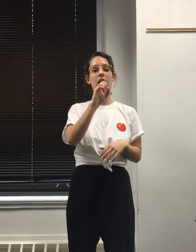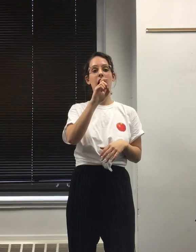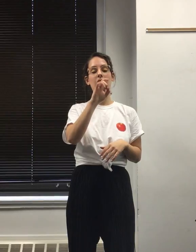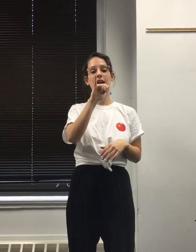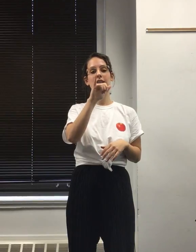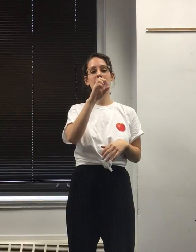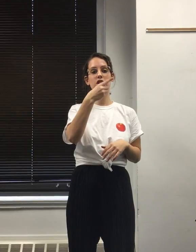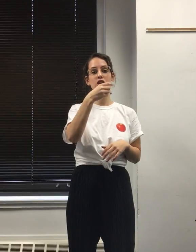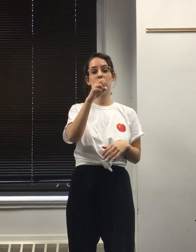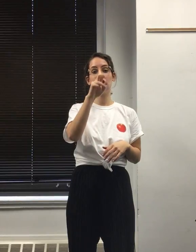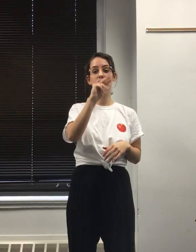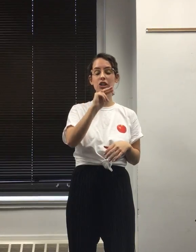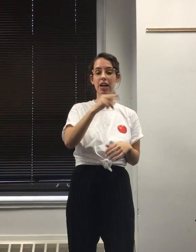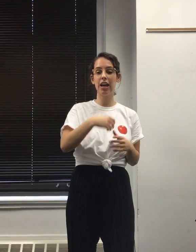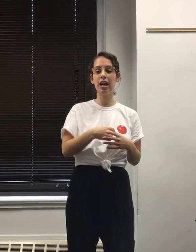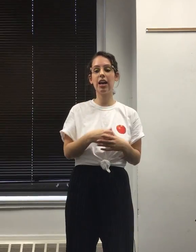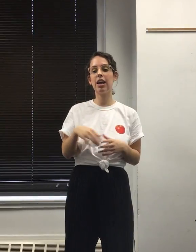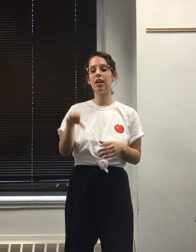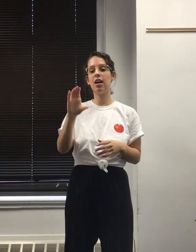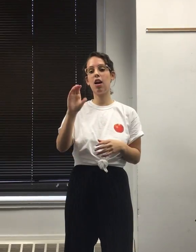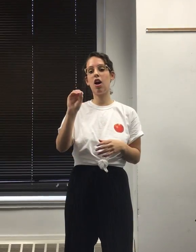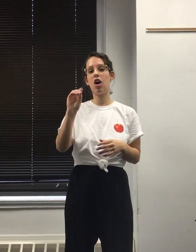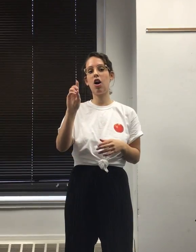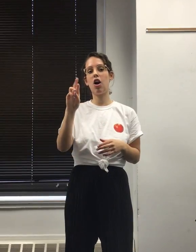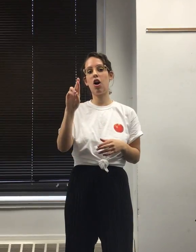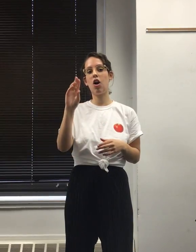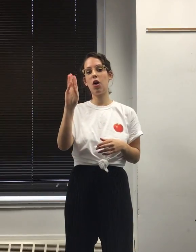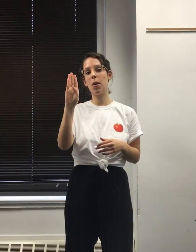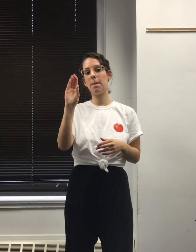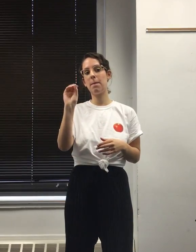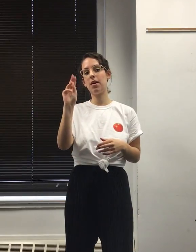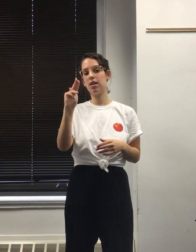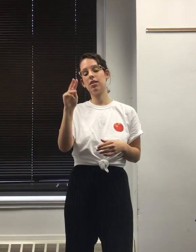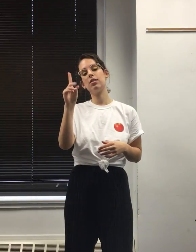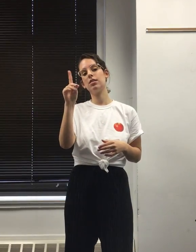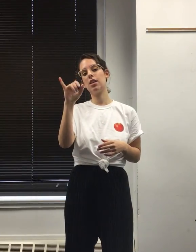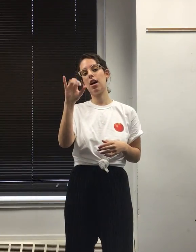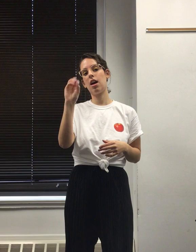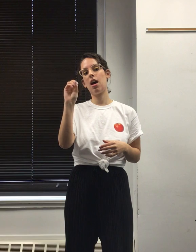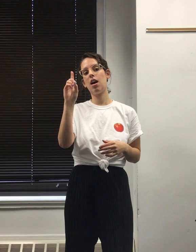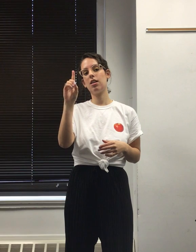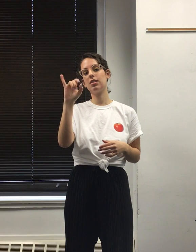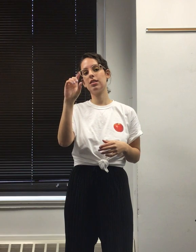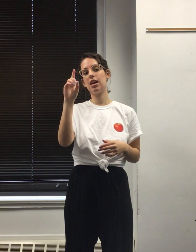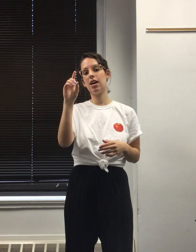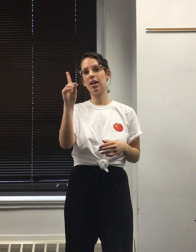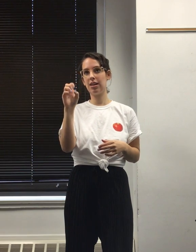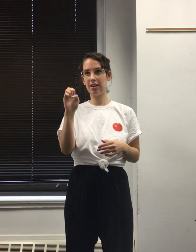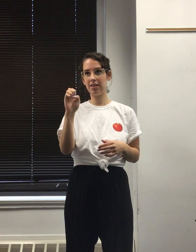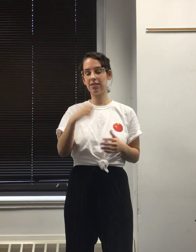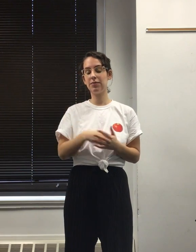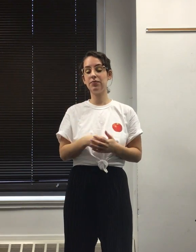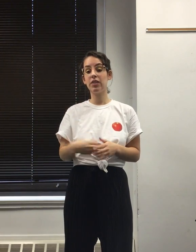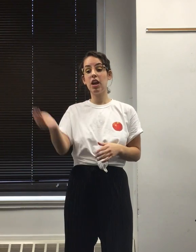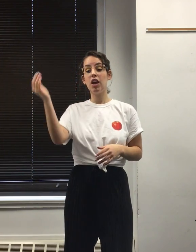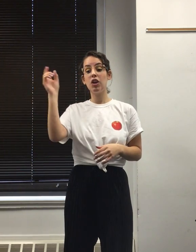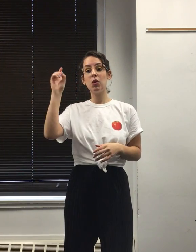There are many gases you can put in. What you have to know is about the particles in the air or the molecules in